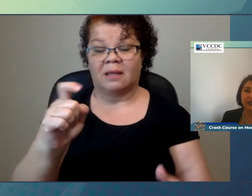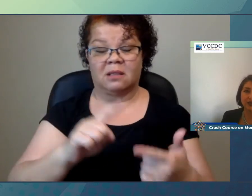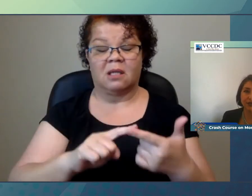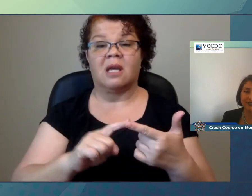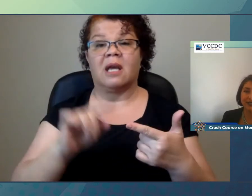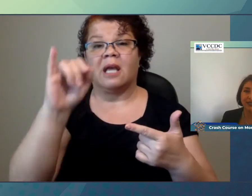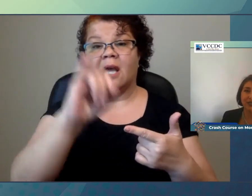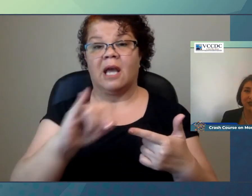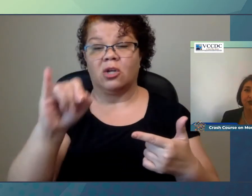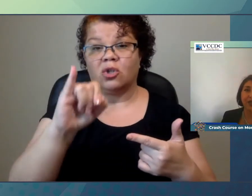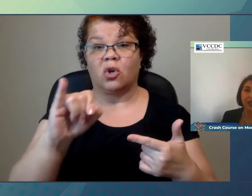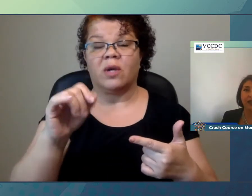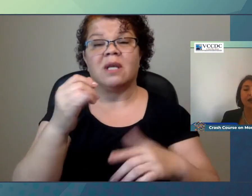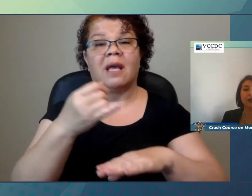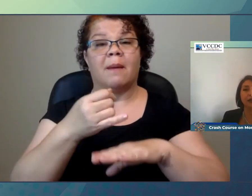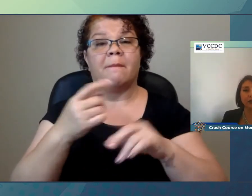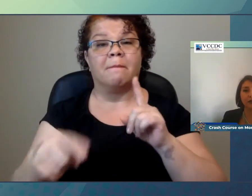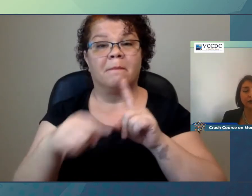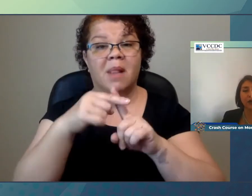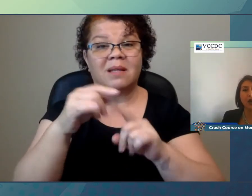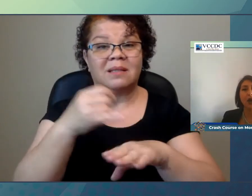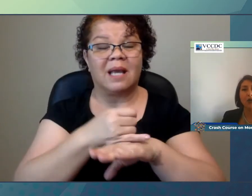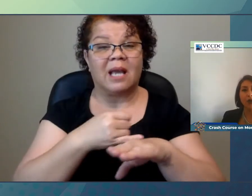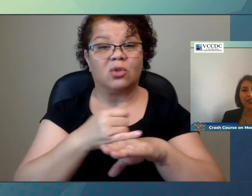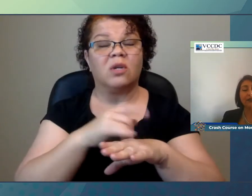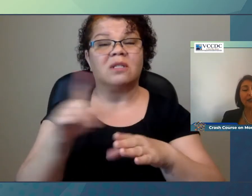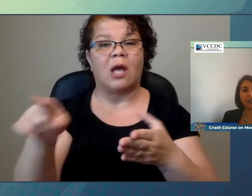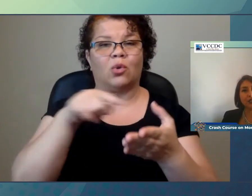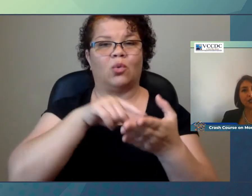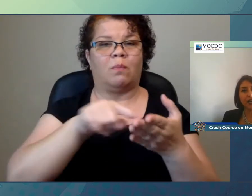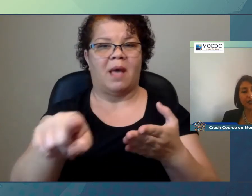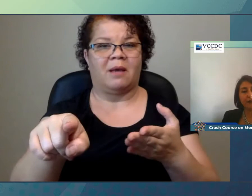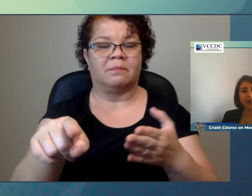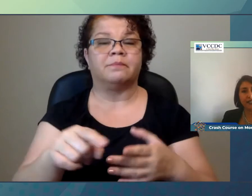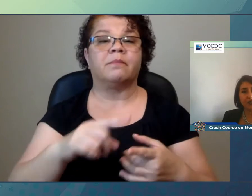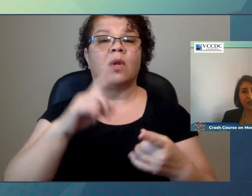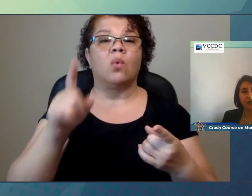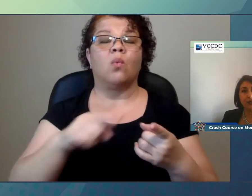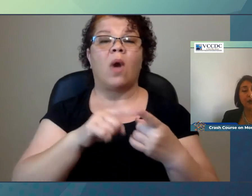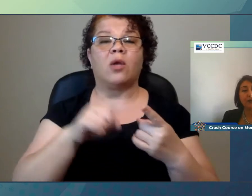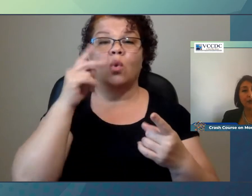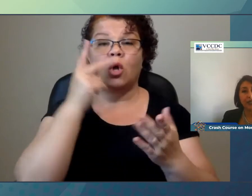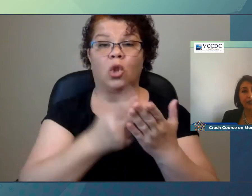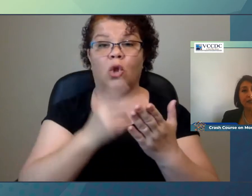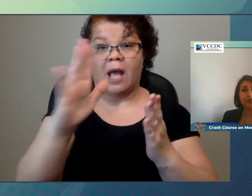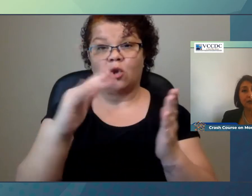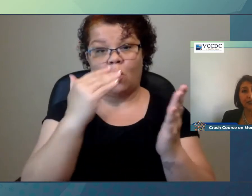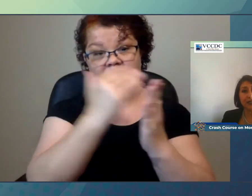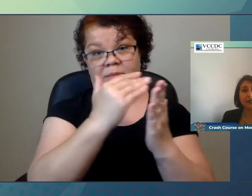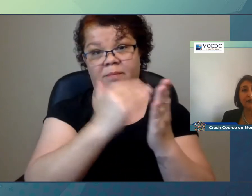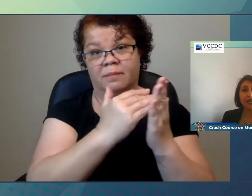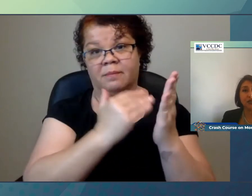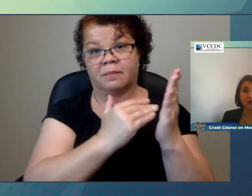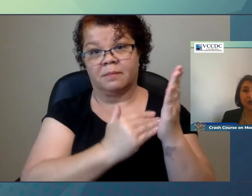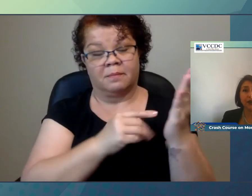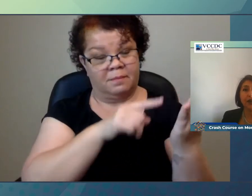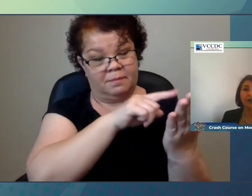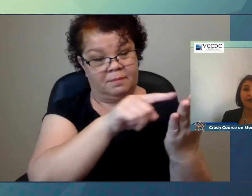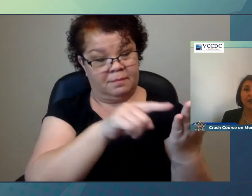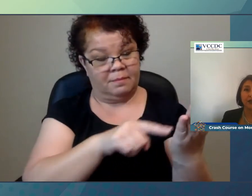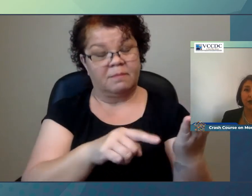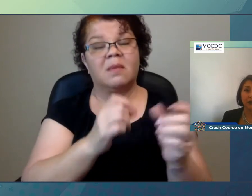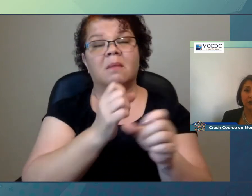any interest that you pay on a loan. When you look at your itemization, please make